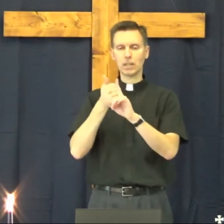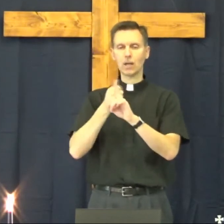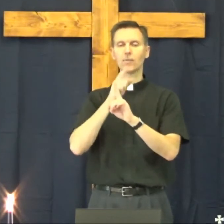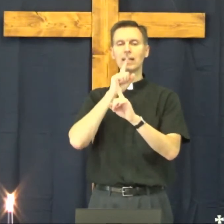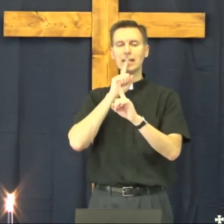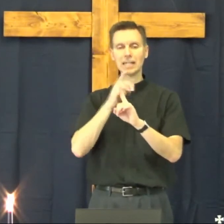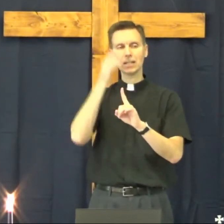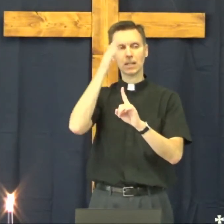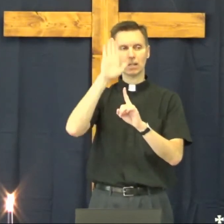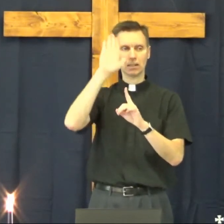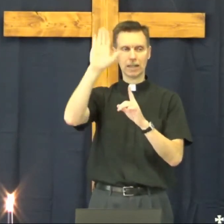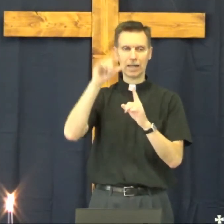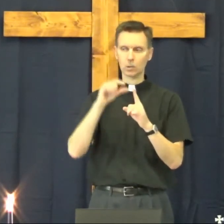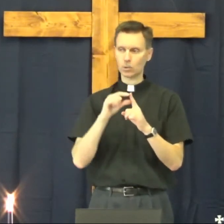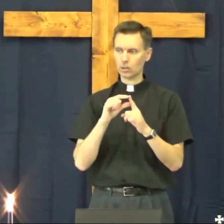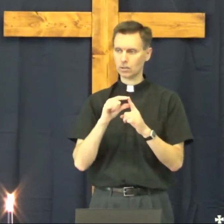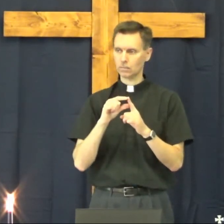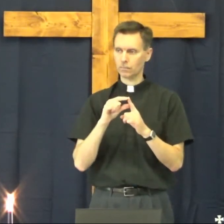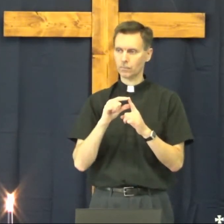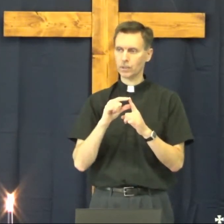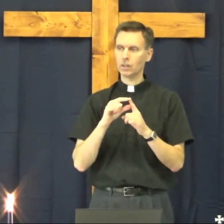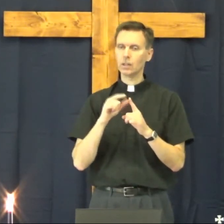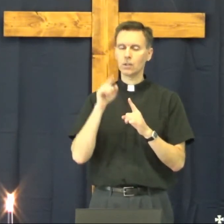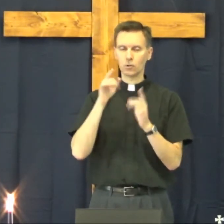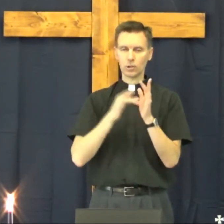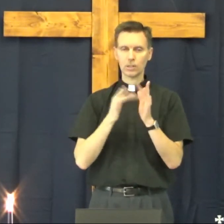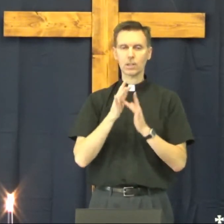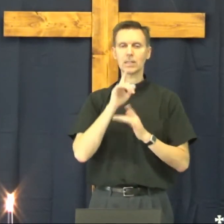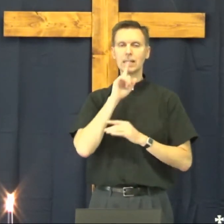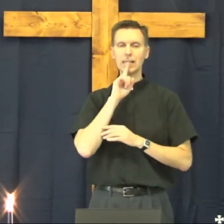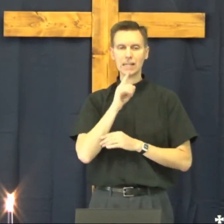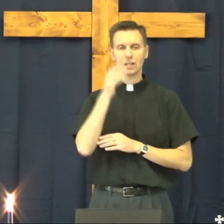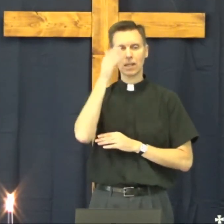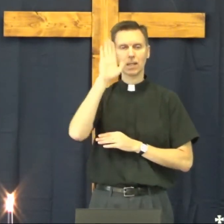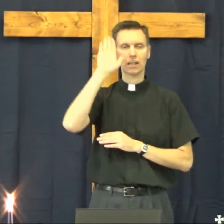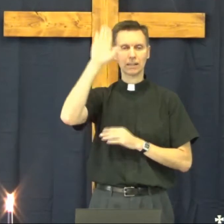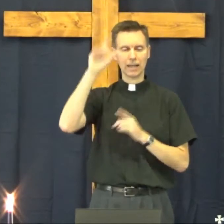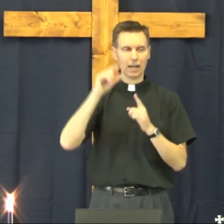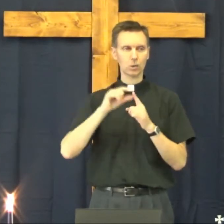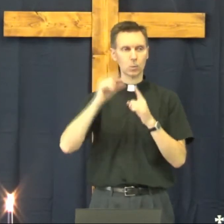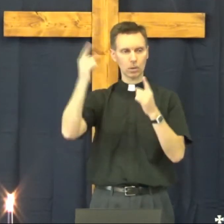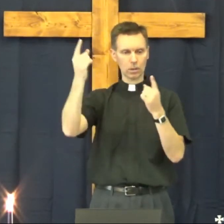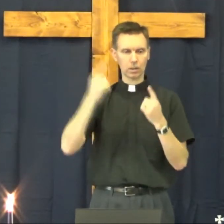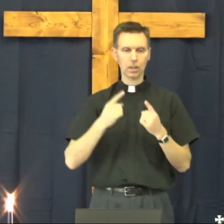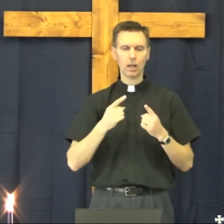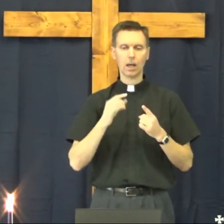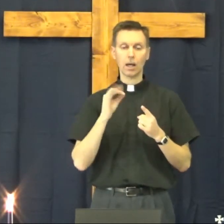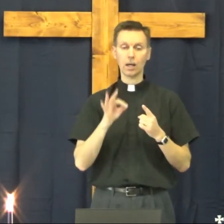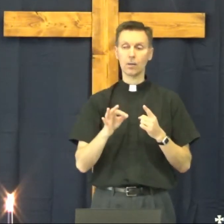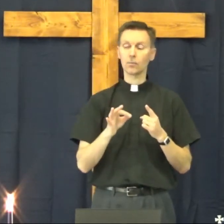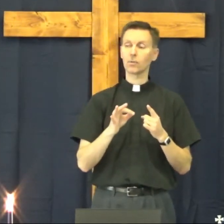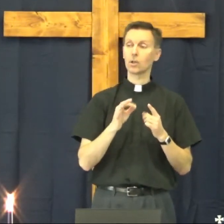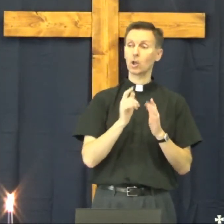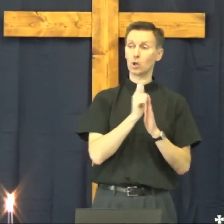Himself is God's word. Jesus is God's word of